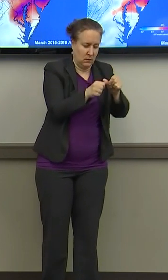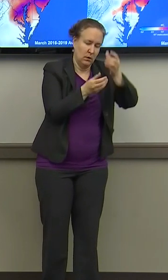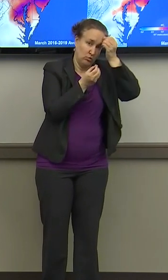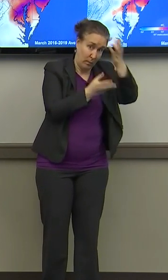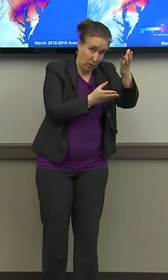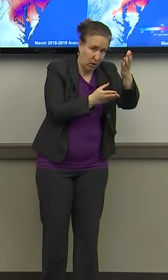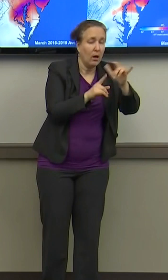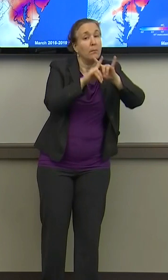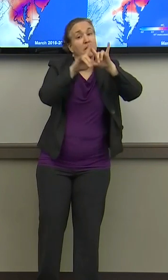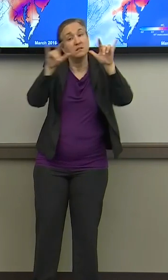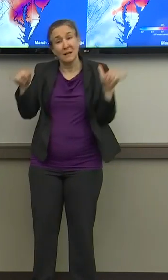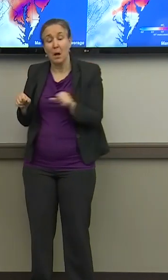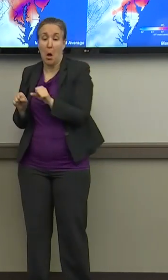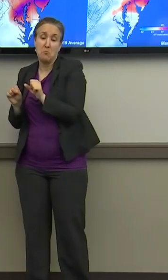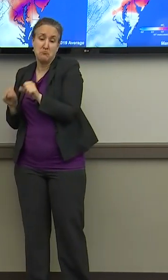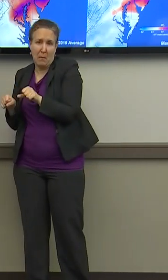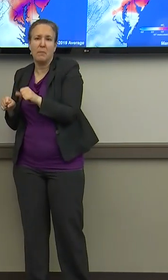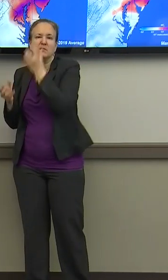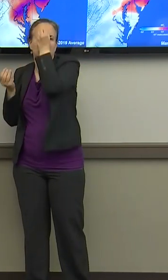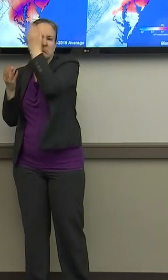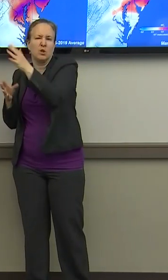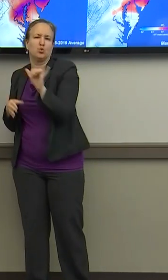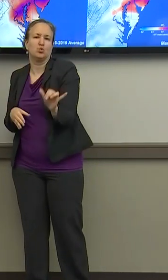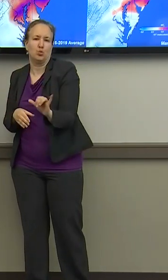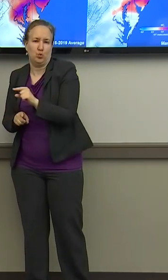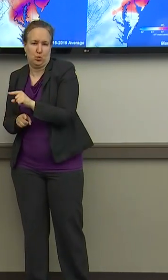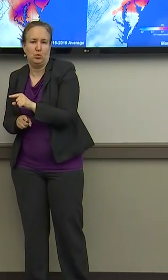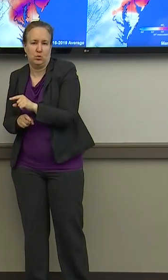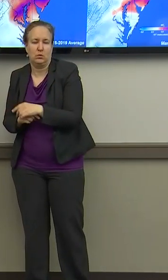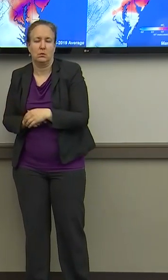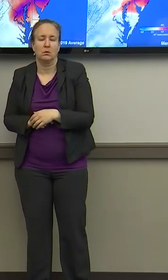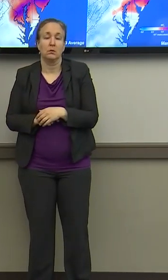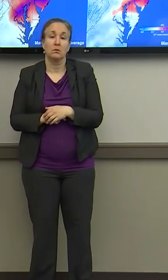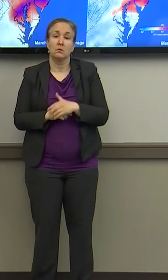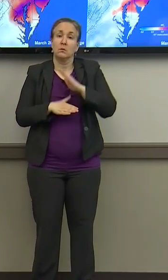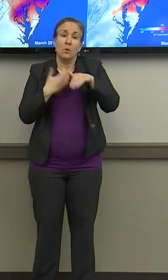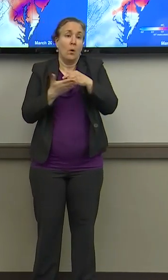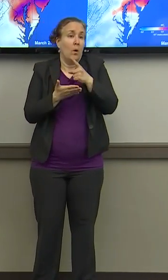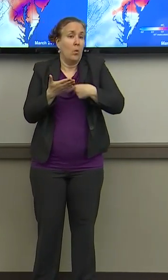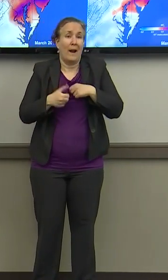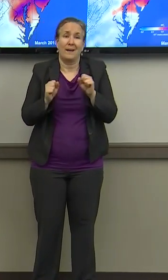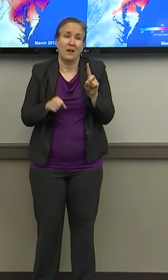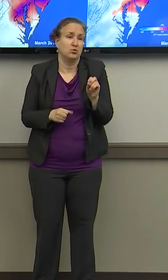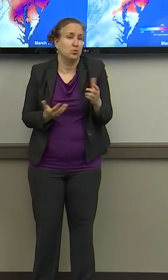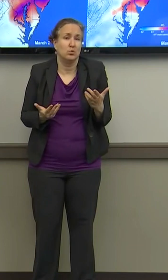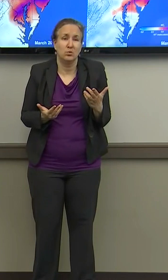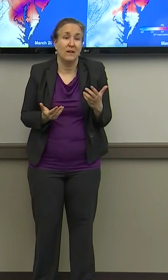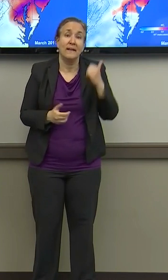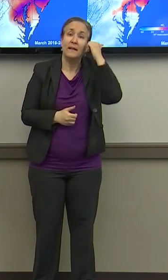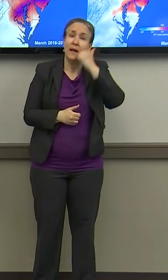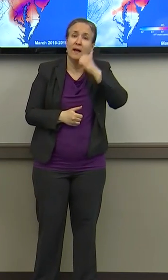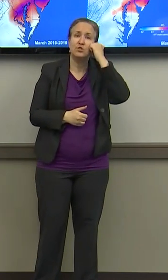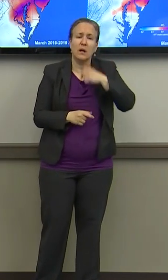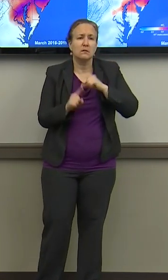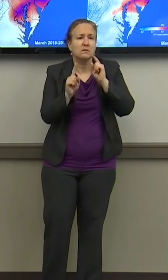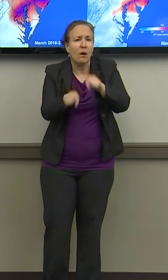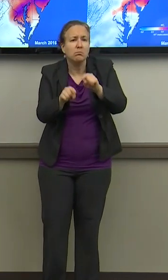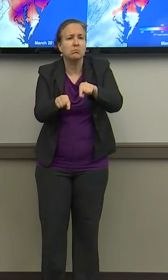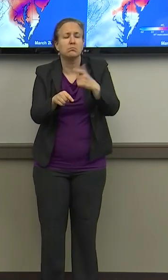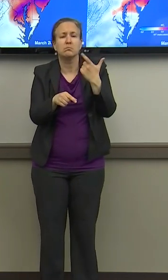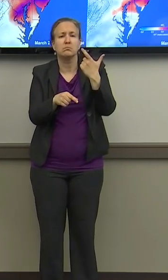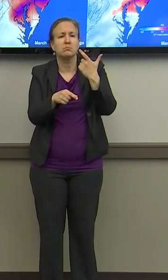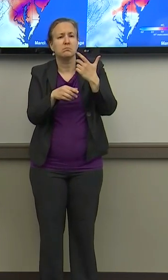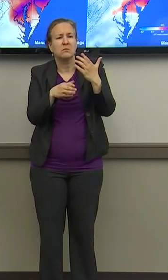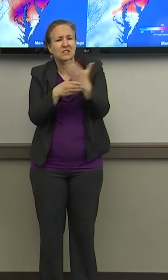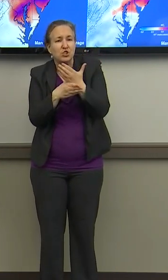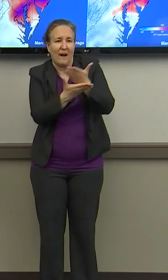also report the probables. And all I can do is come here every day and share with you